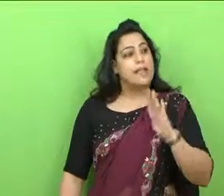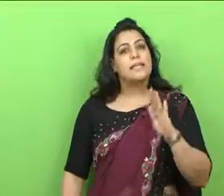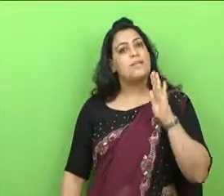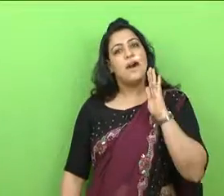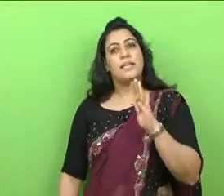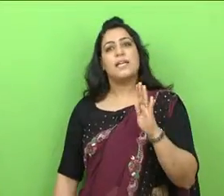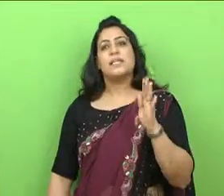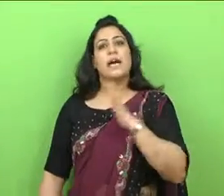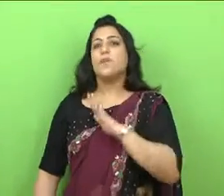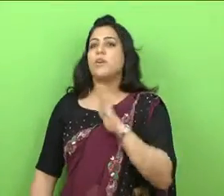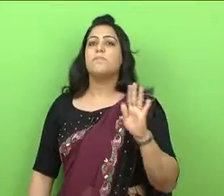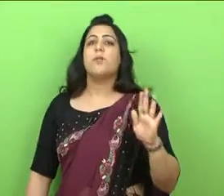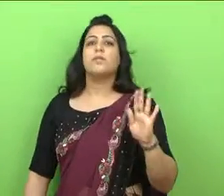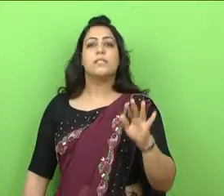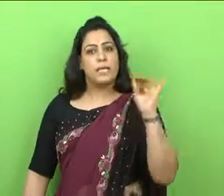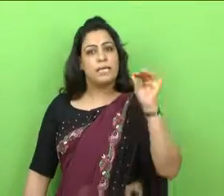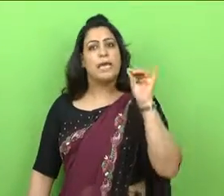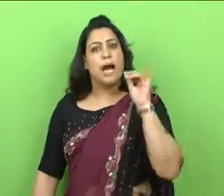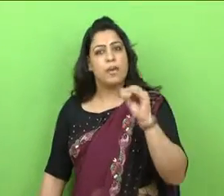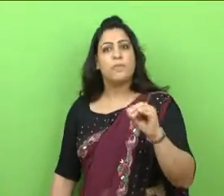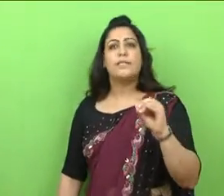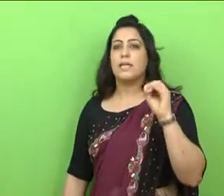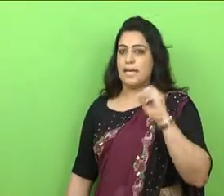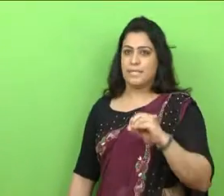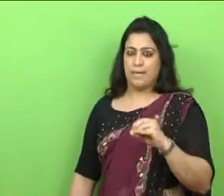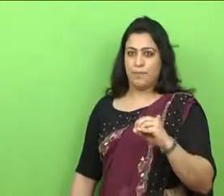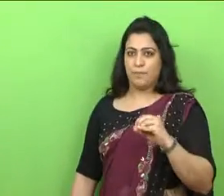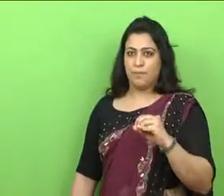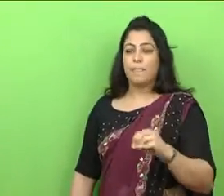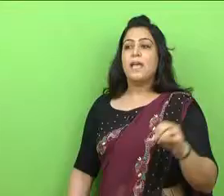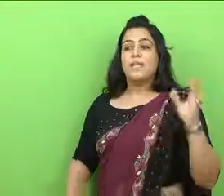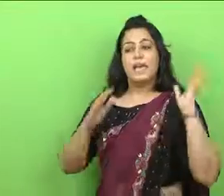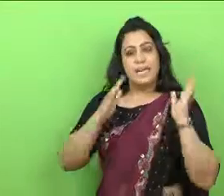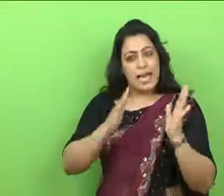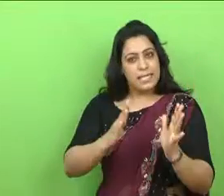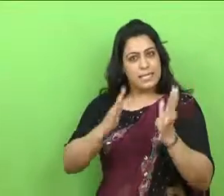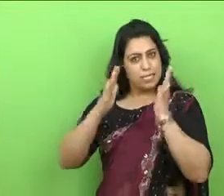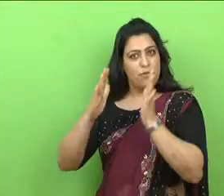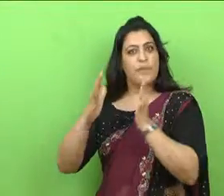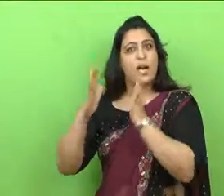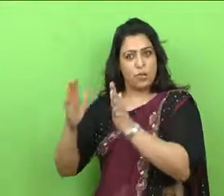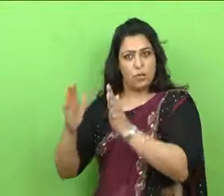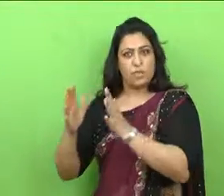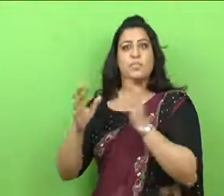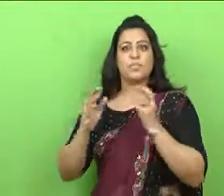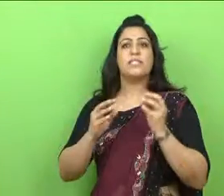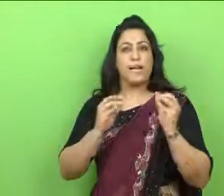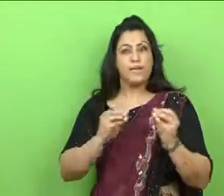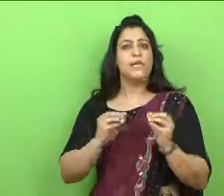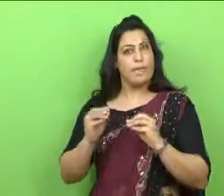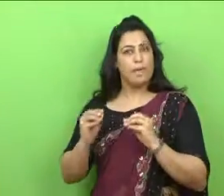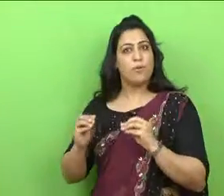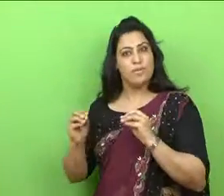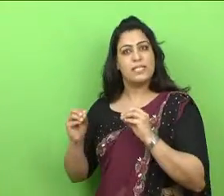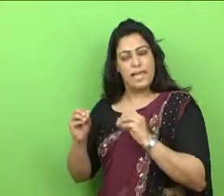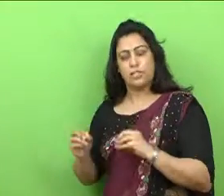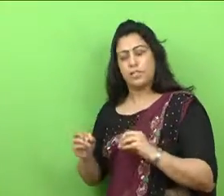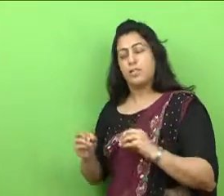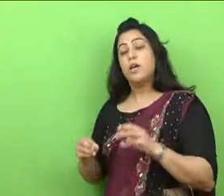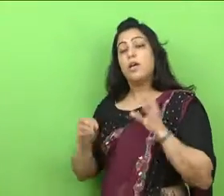creative ideas are not important in the argument essay. The analysis of an argument, which is the technical name of this section,